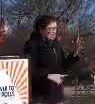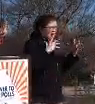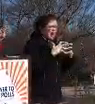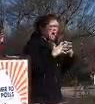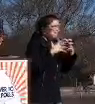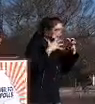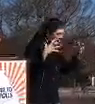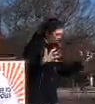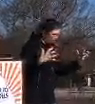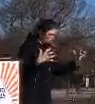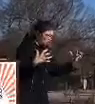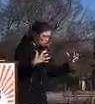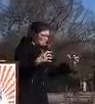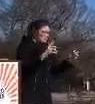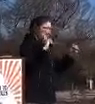Yes.